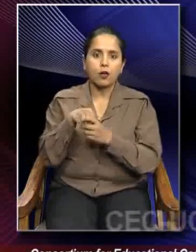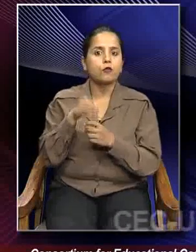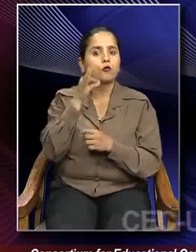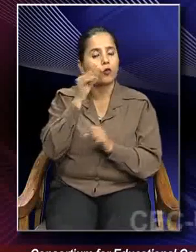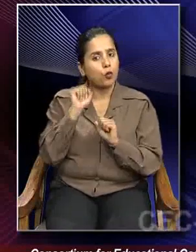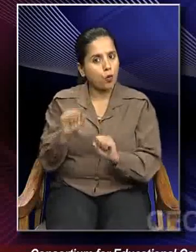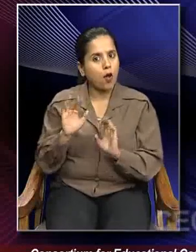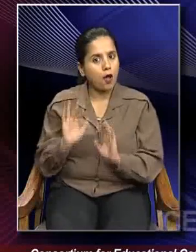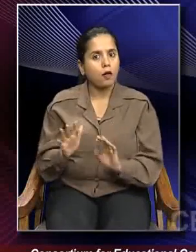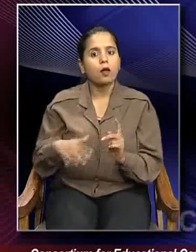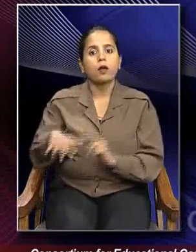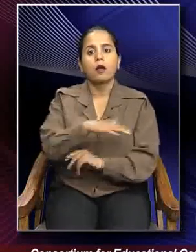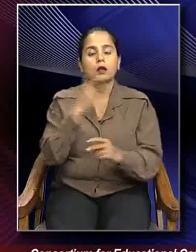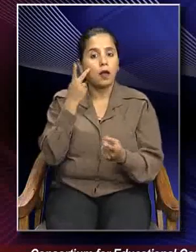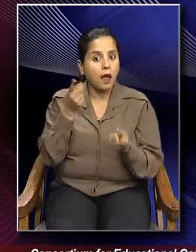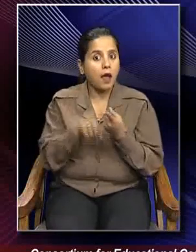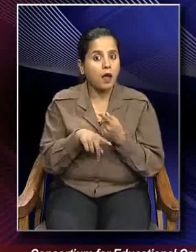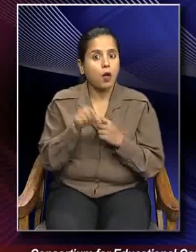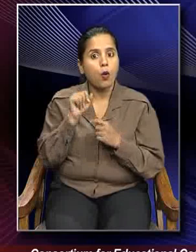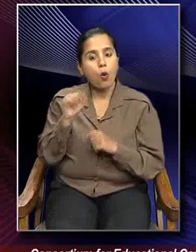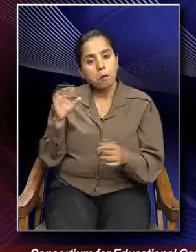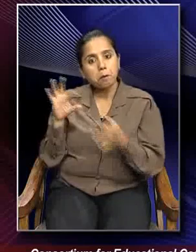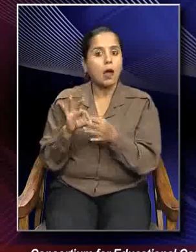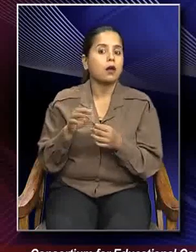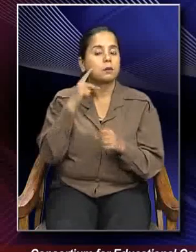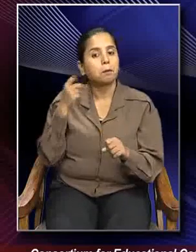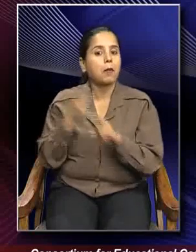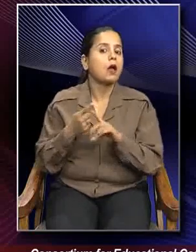the circumstances are favorable.